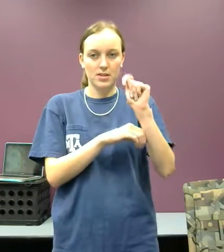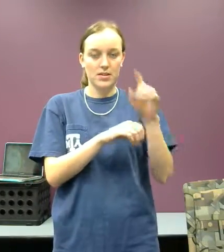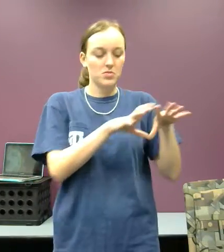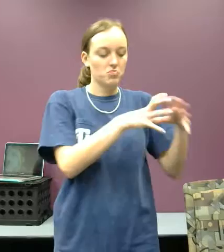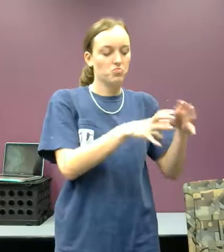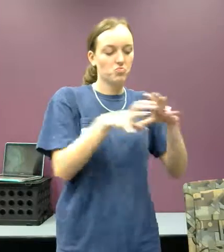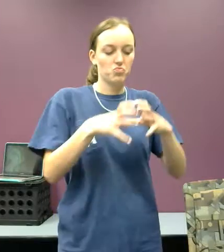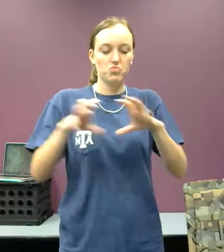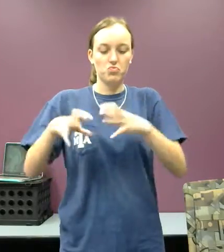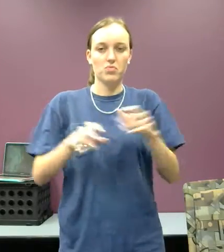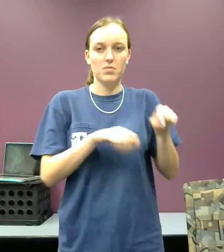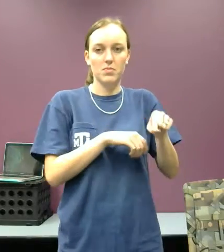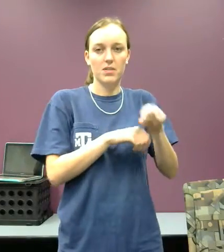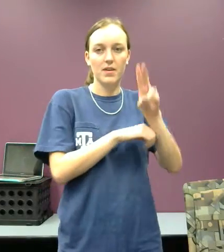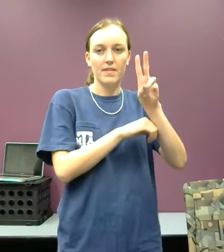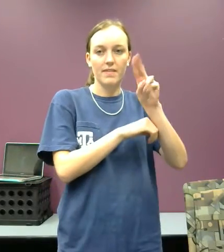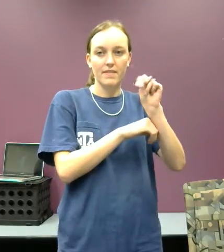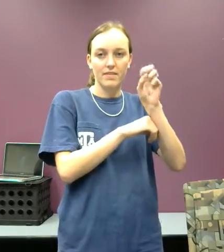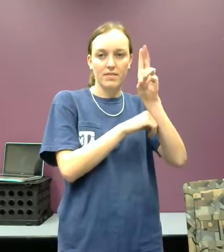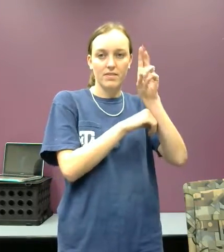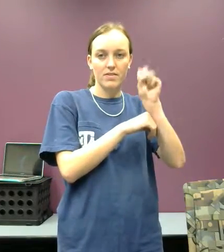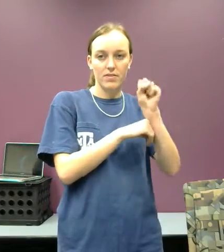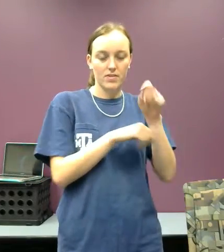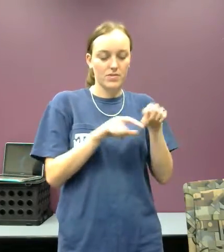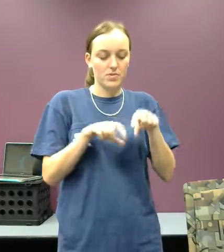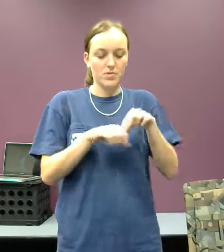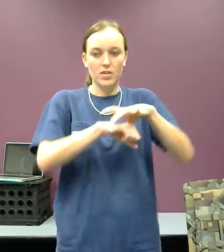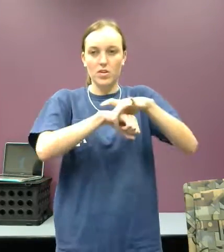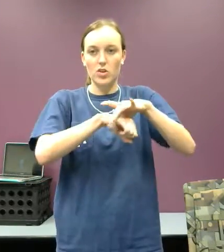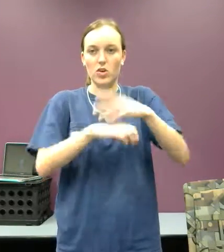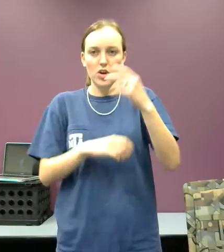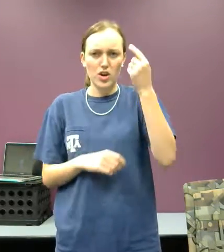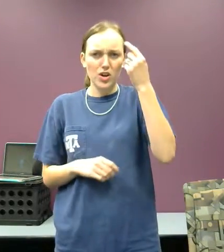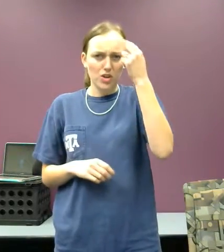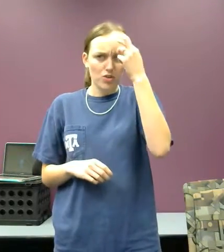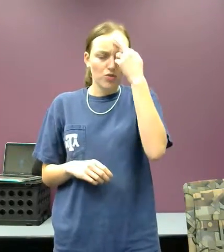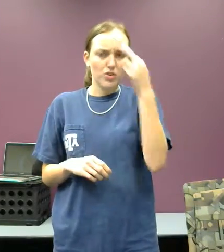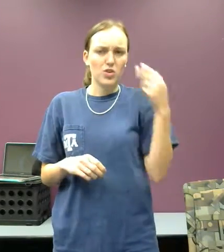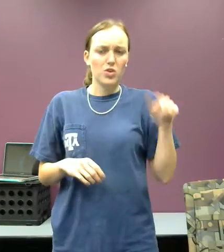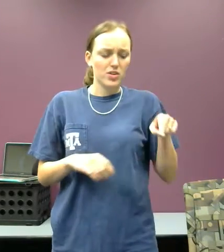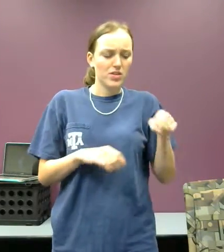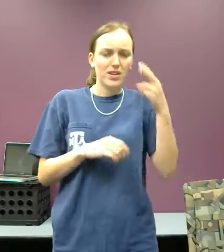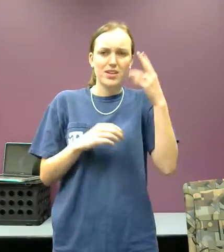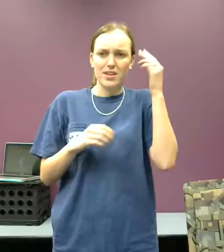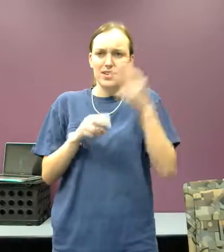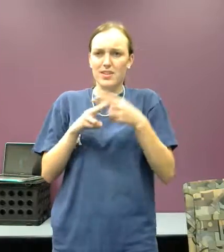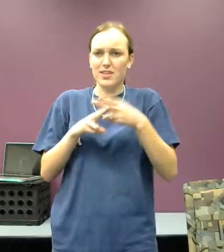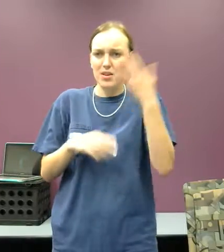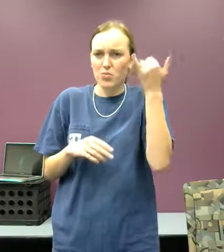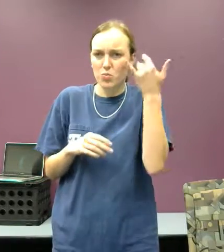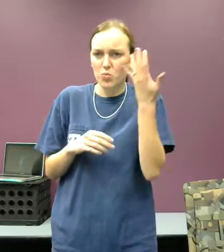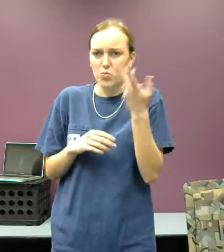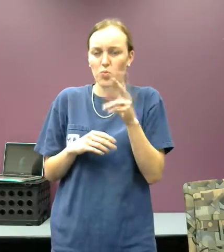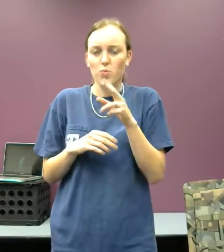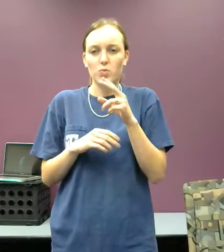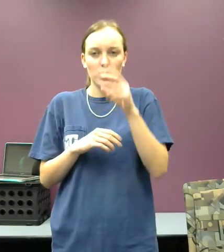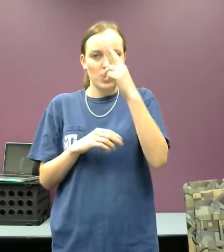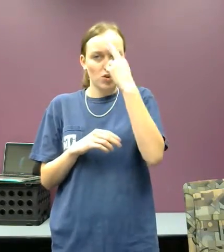size, gravity, even composition to the Earth, and is often called our sister planet. Yet